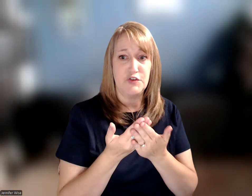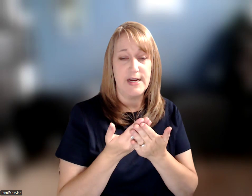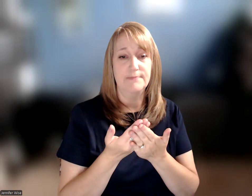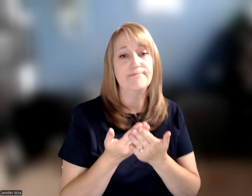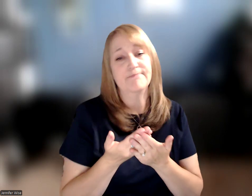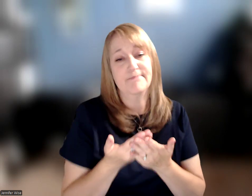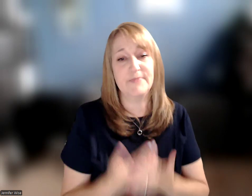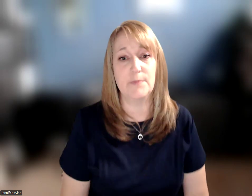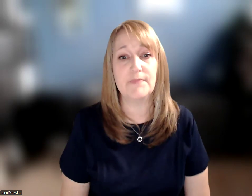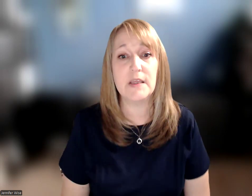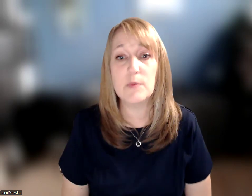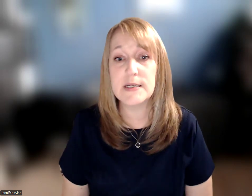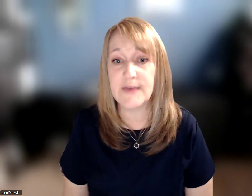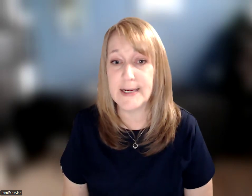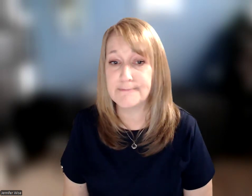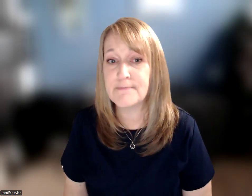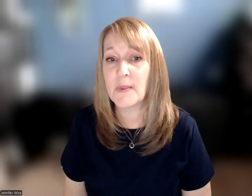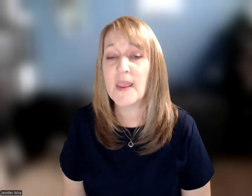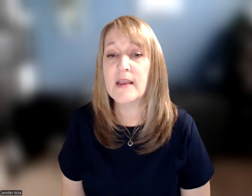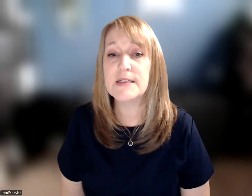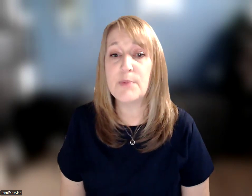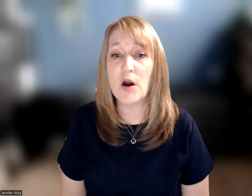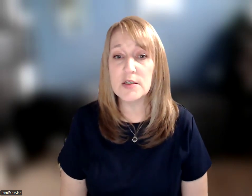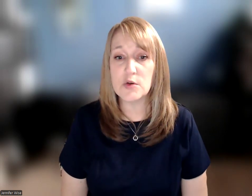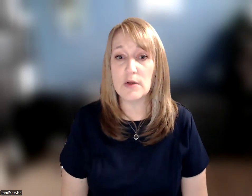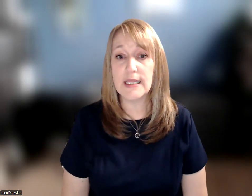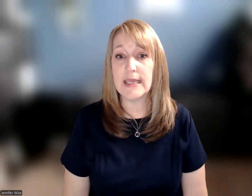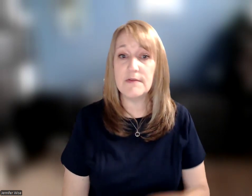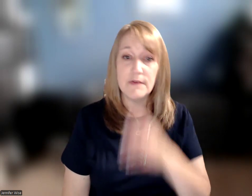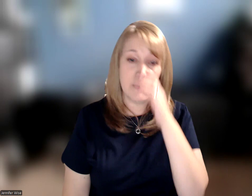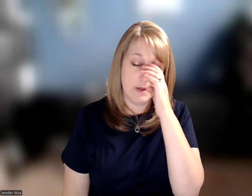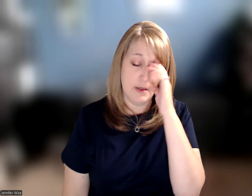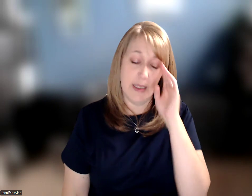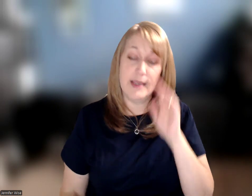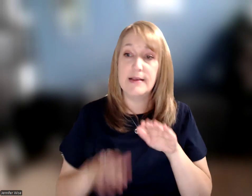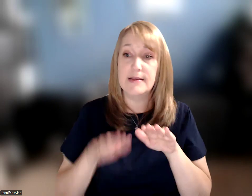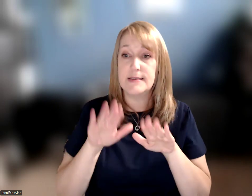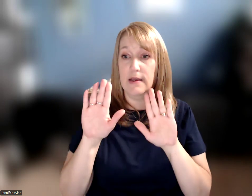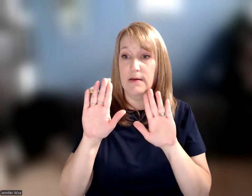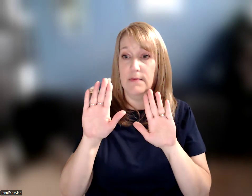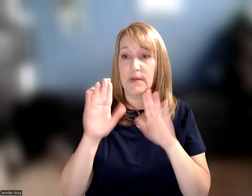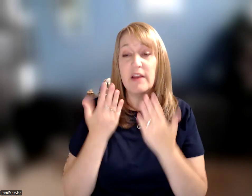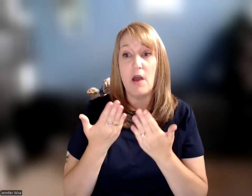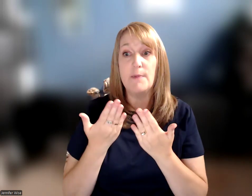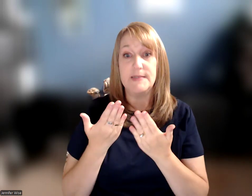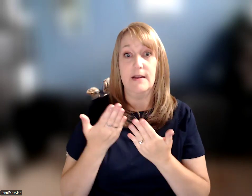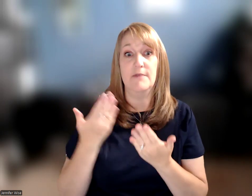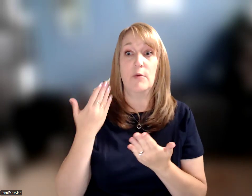straight. So either one is fine. Depart or leave is kind of the opposite of